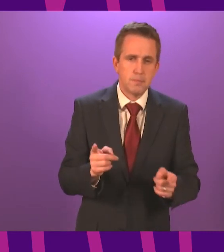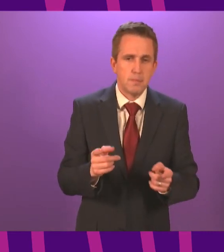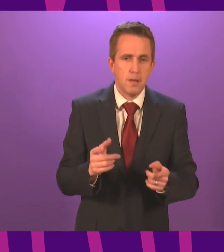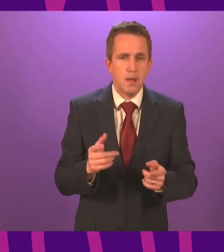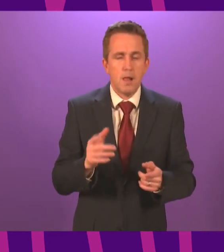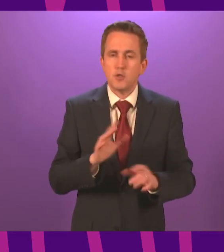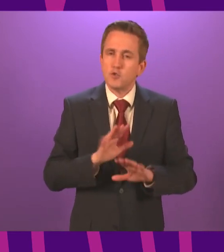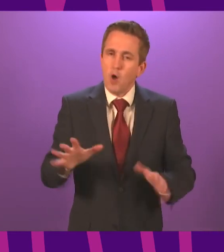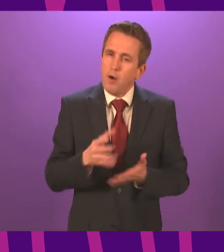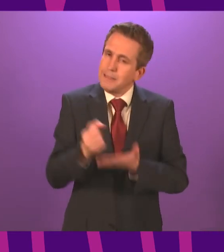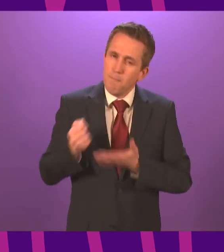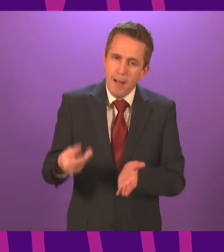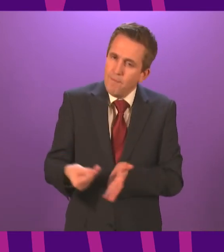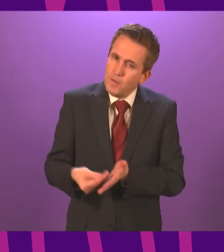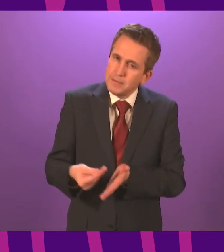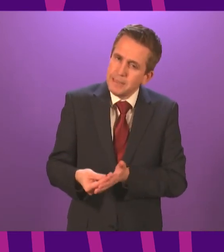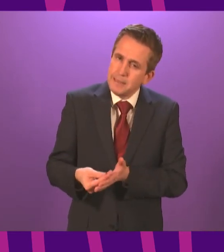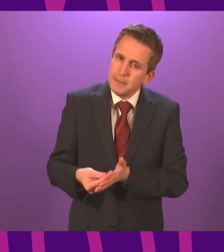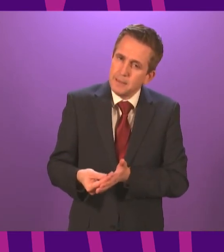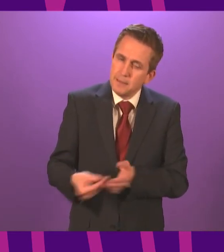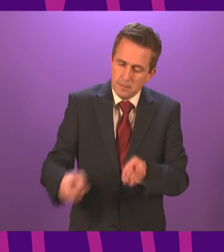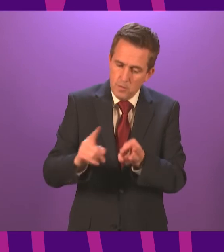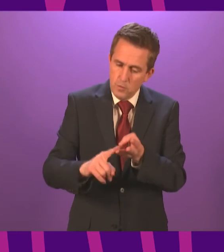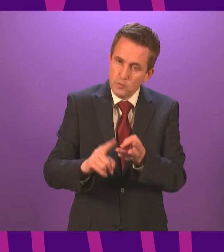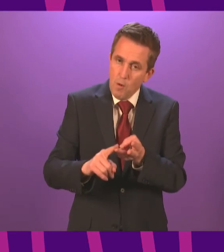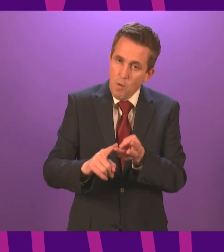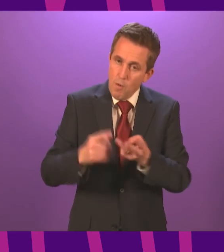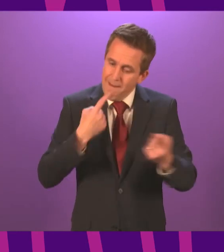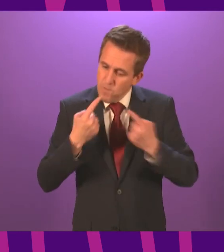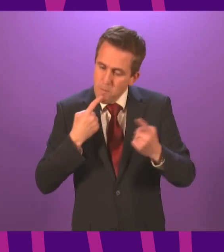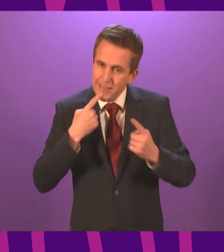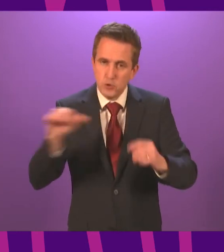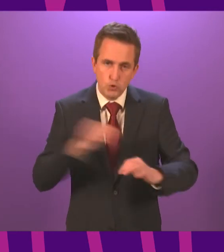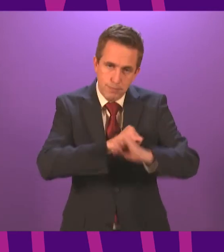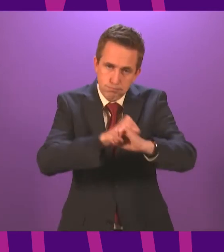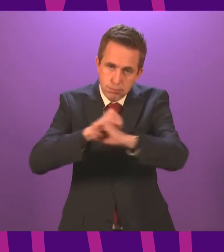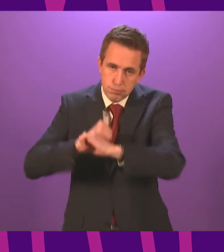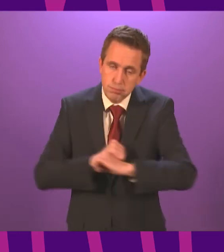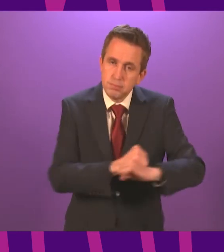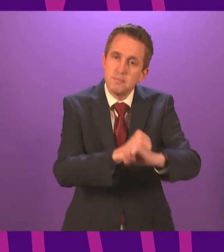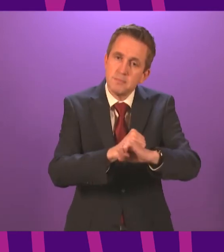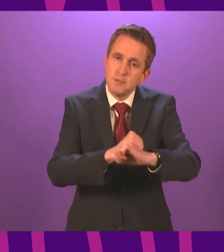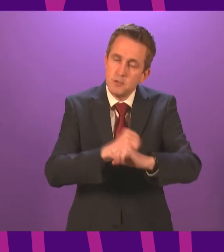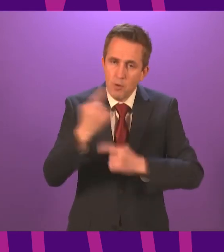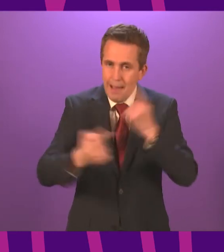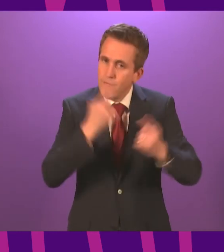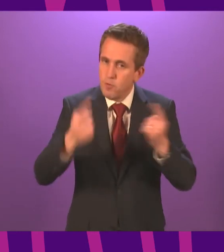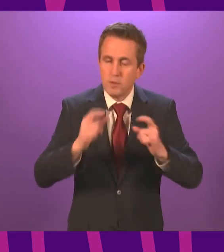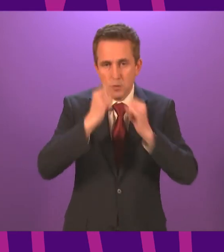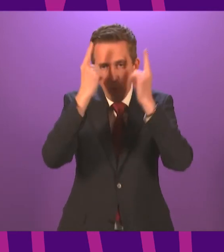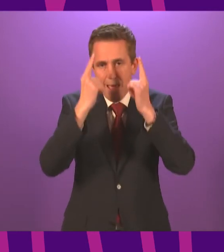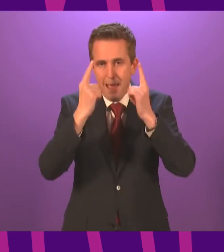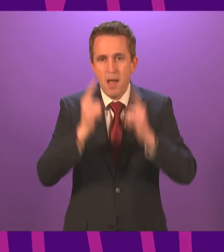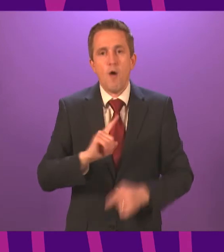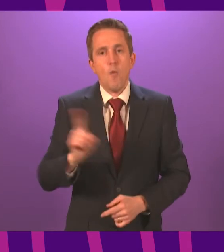support funds back, and, above all, ensure the information is there so everyone understands what is expected of